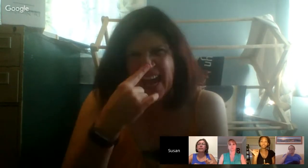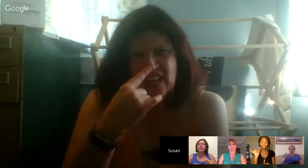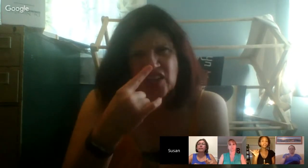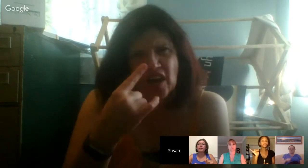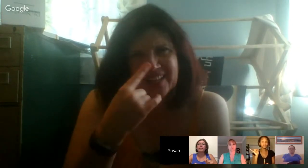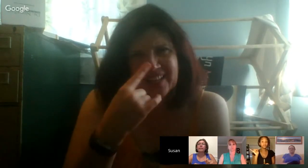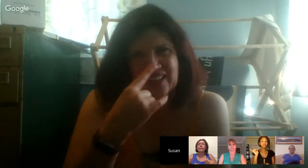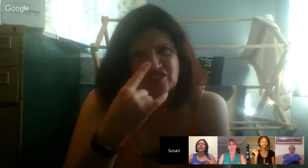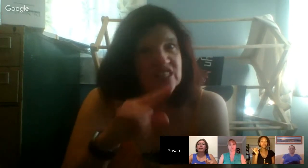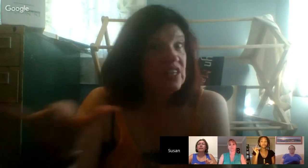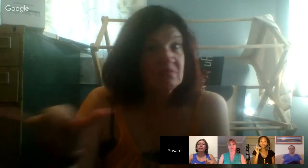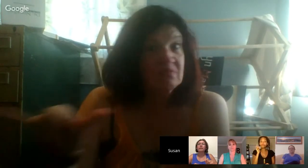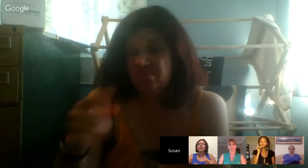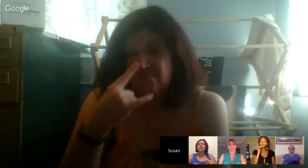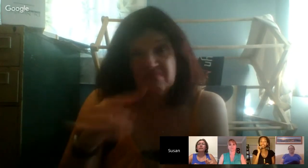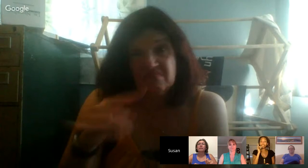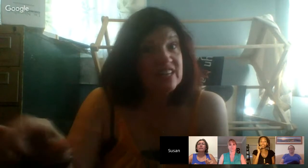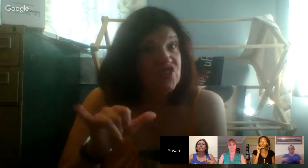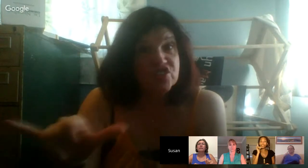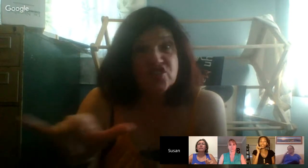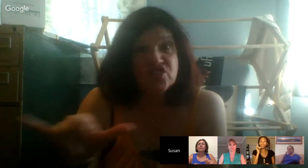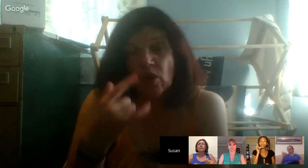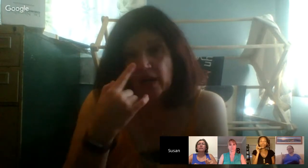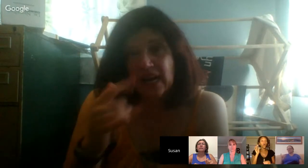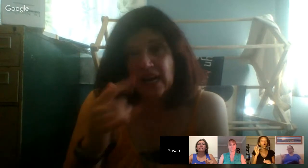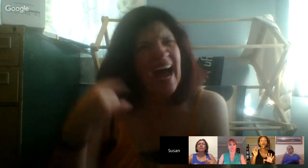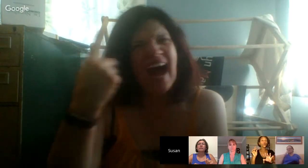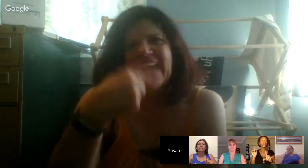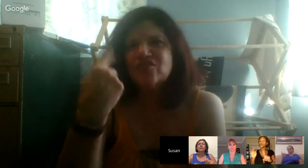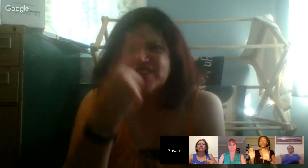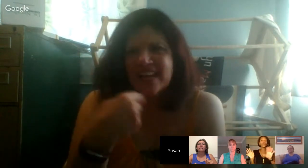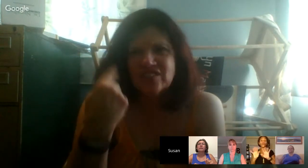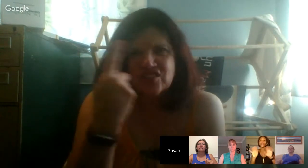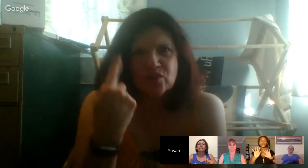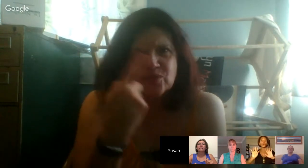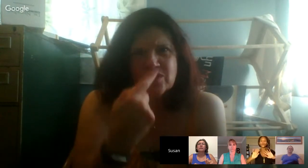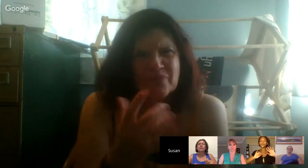hit the it's just short. No.